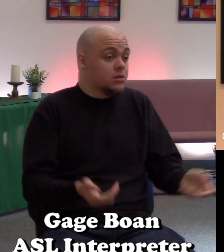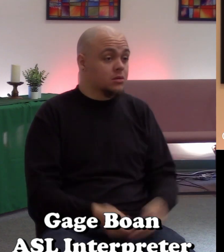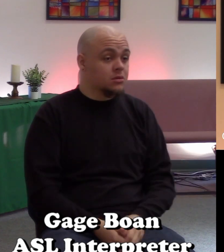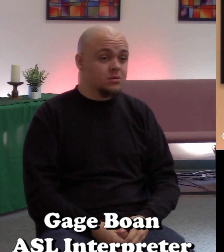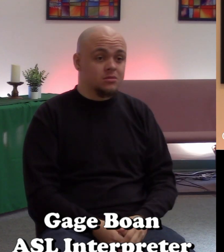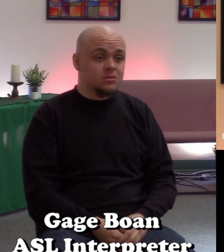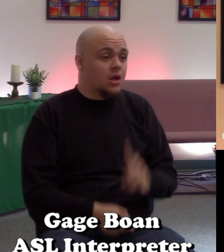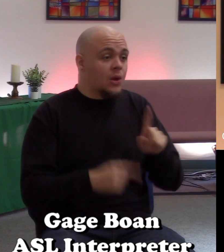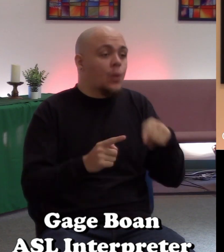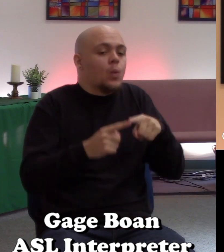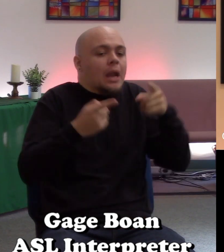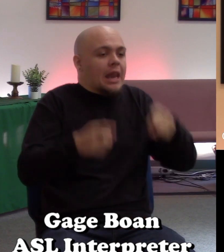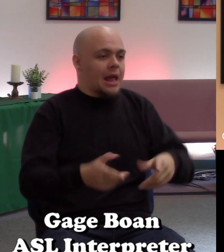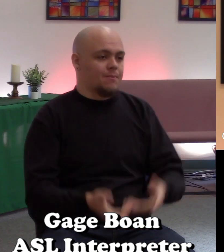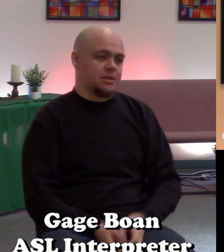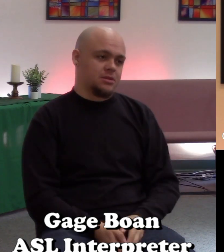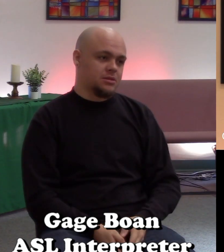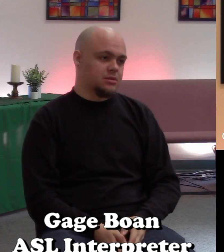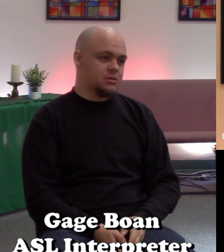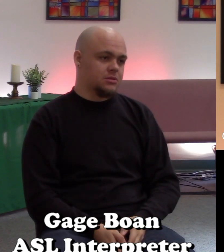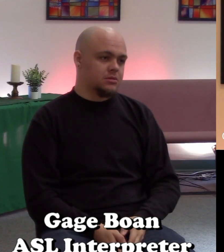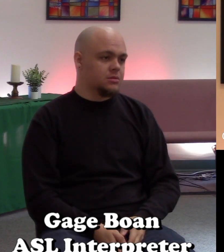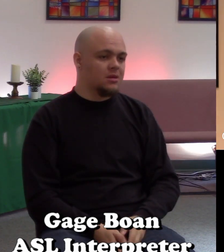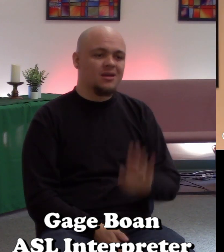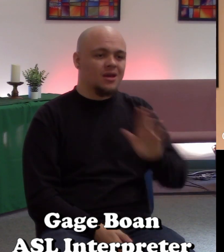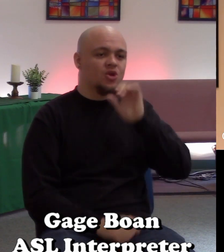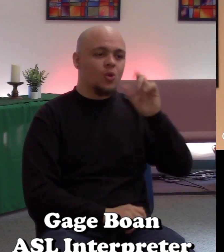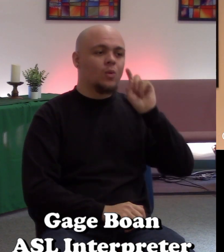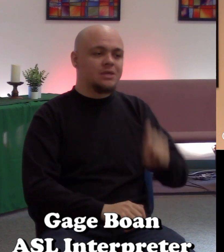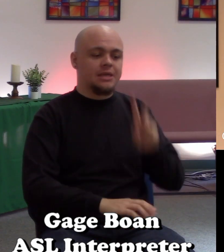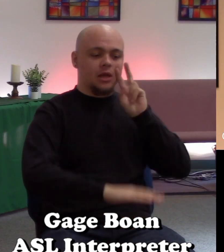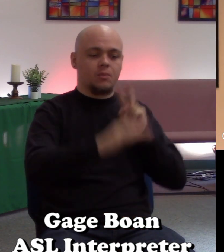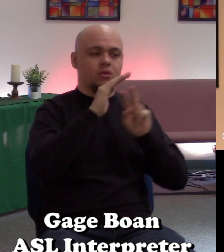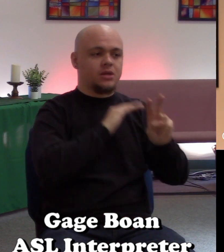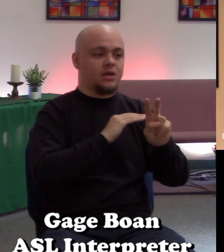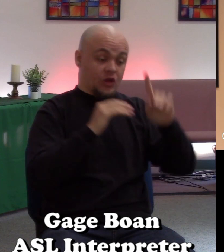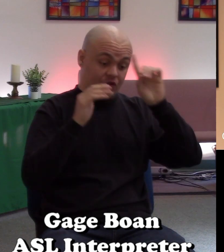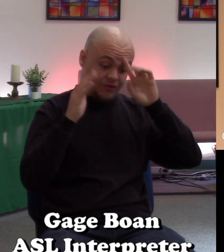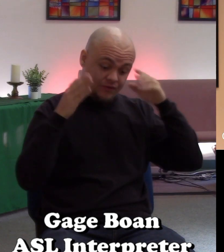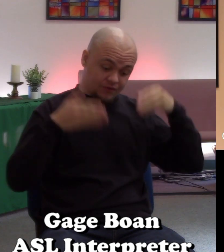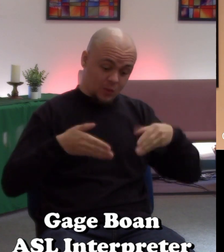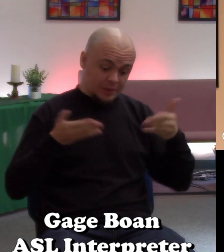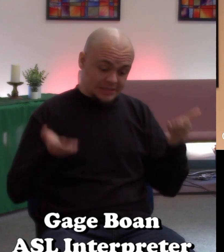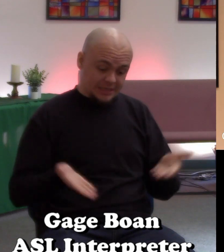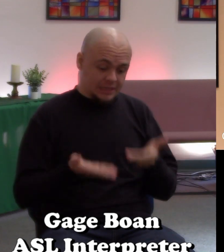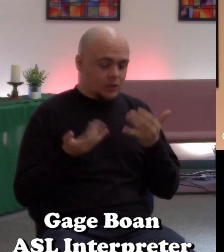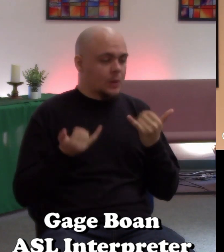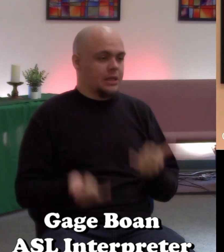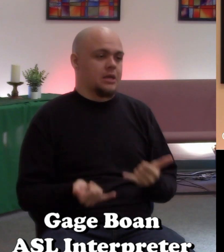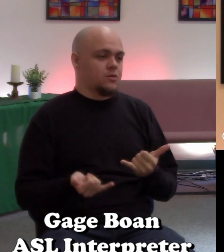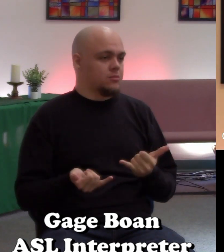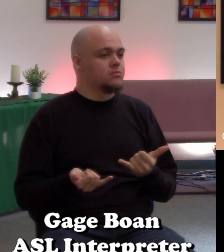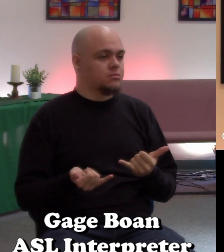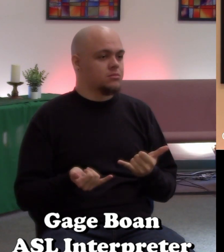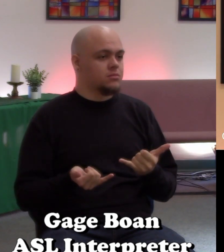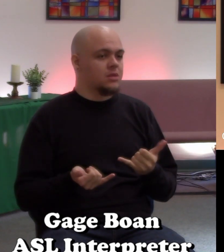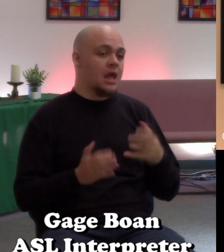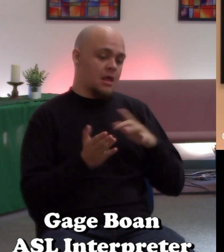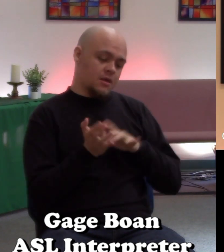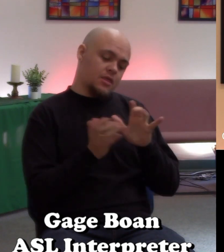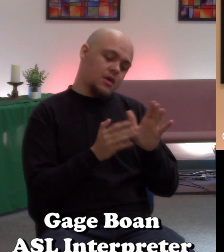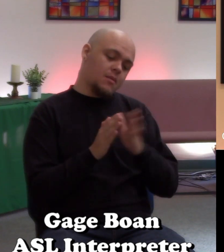happens. And you don't need to predict it. You need to focus on living here and now. In the Bible, there